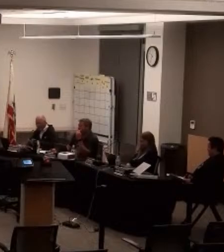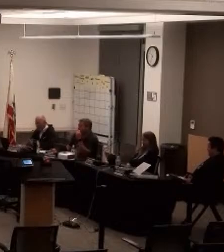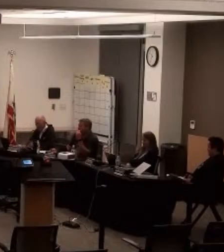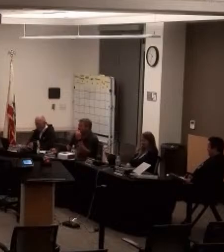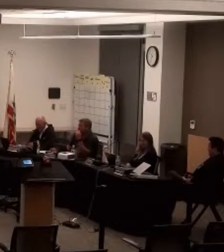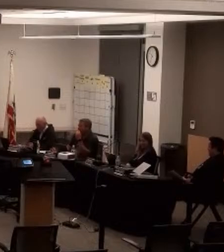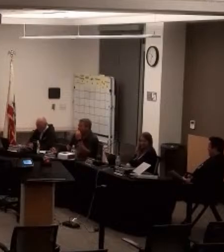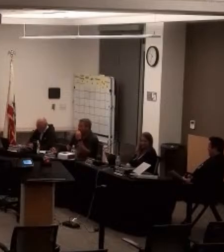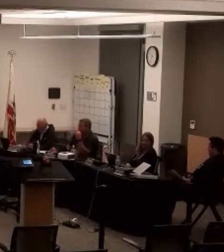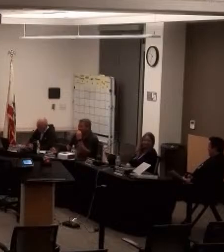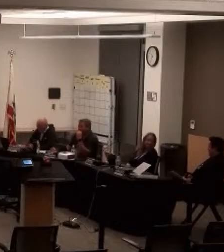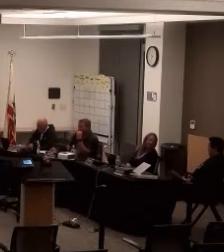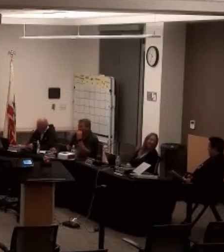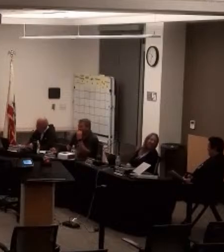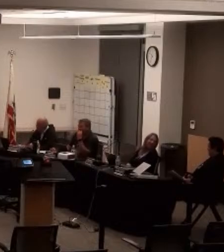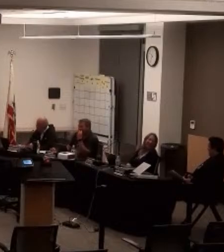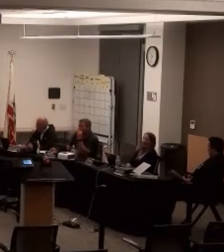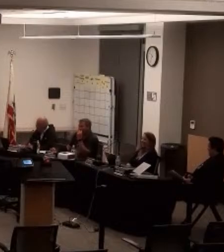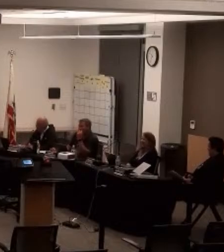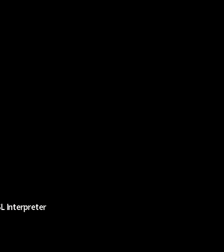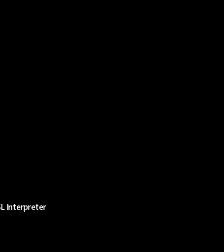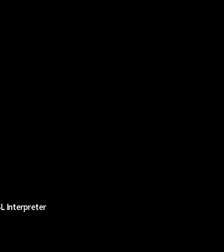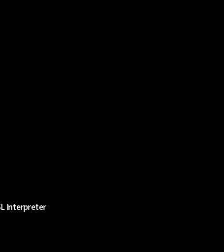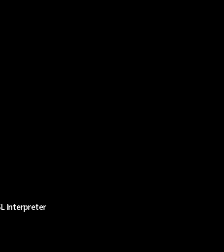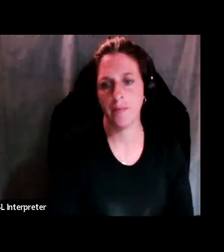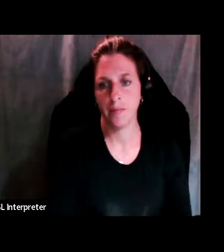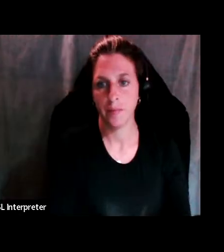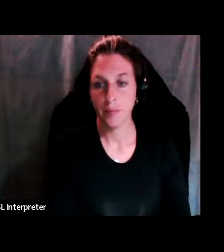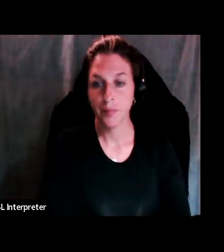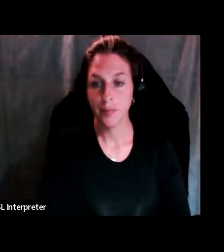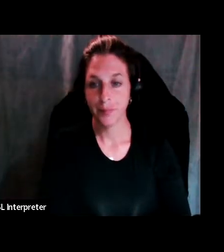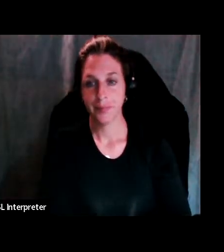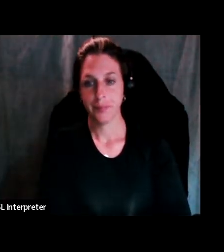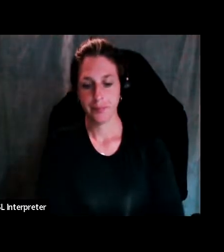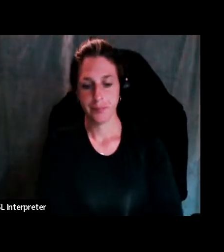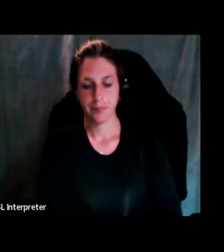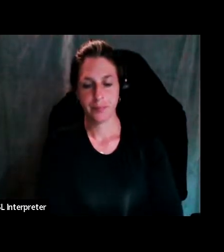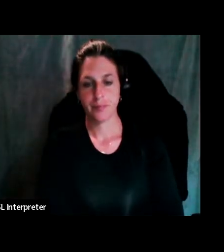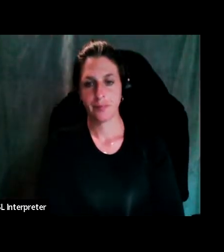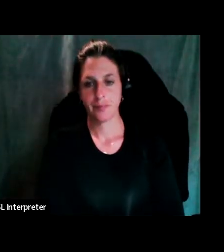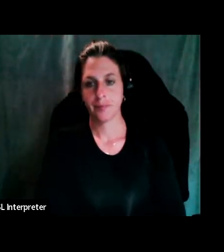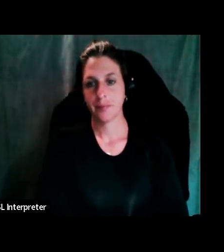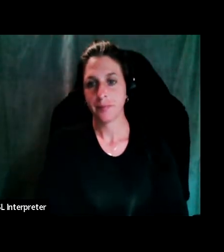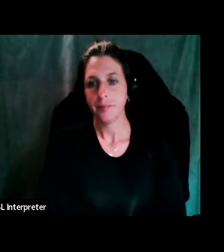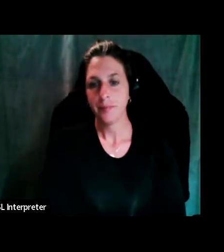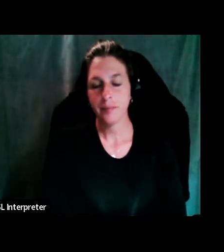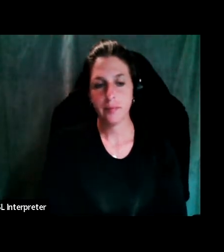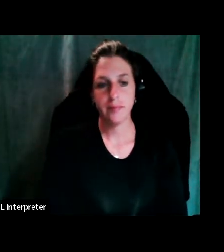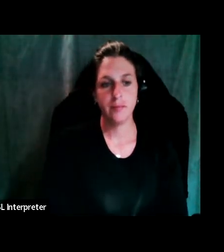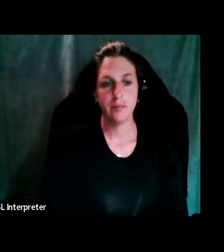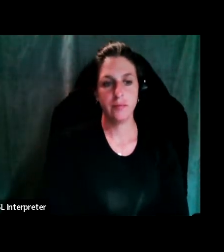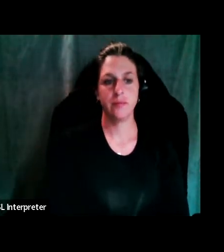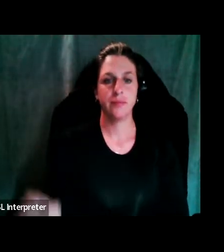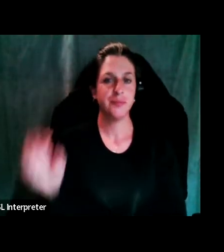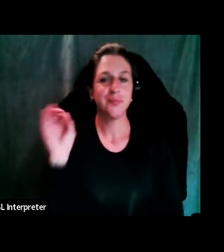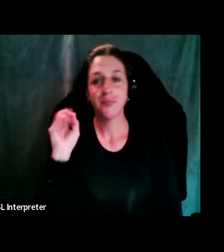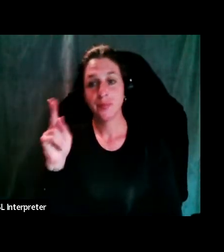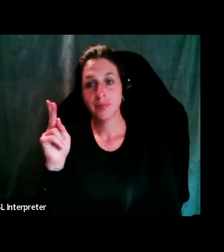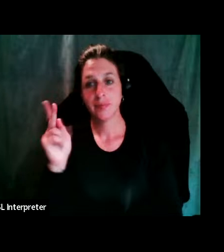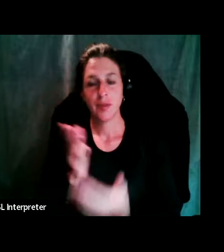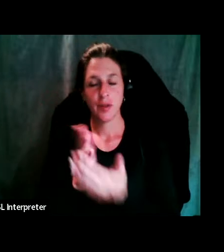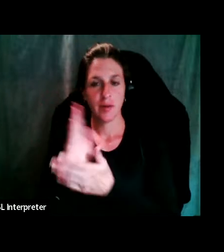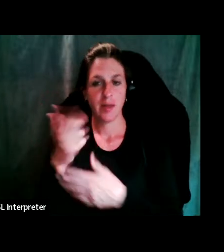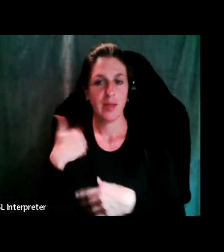I'll turn it off for you. You got it. Thank you. Got it. All right. And we're